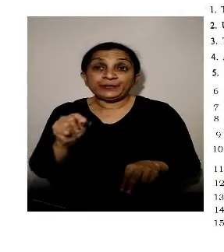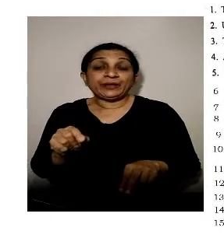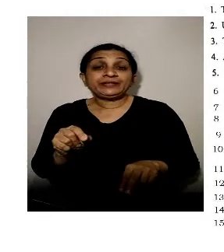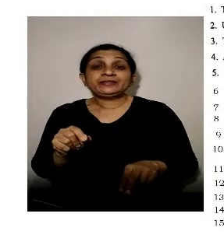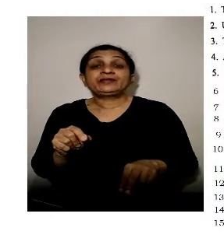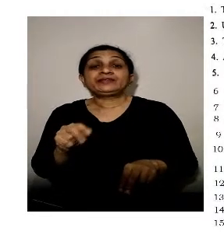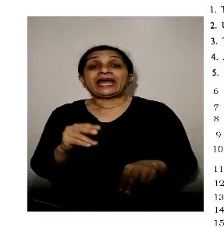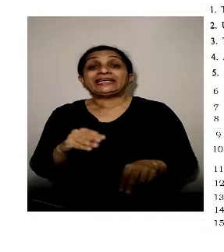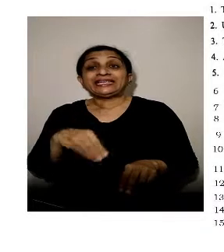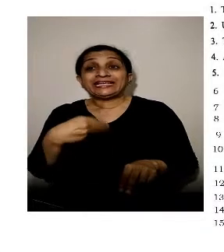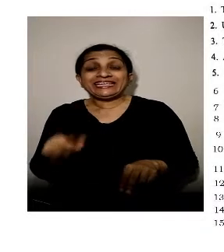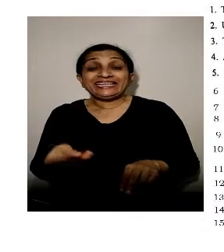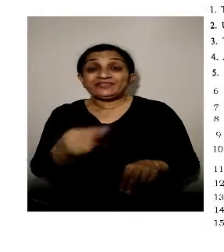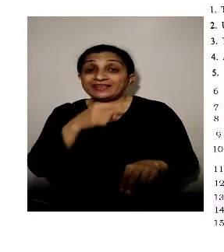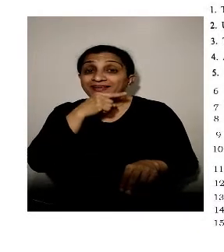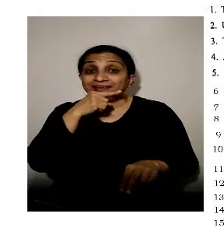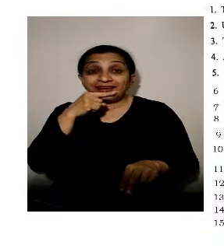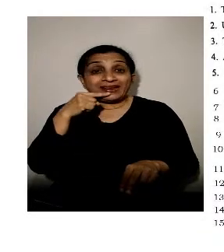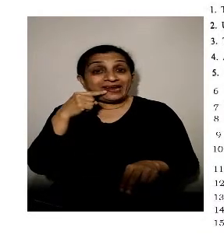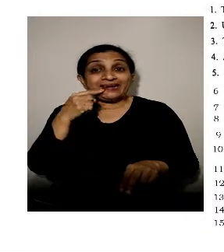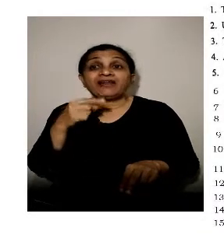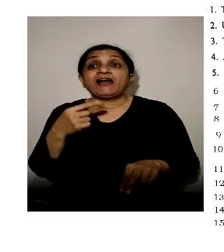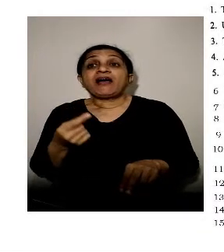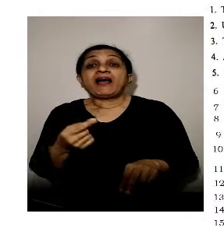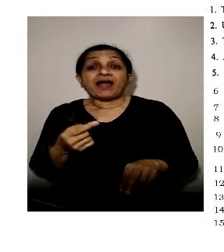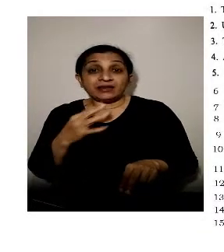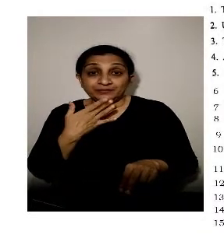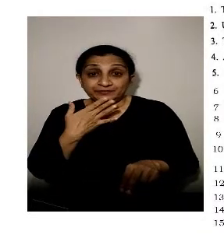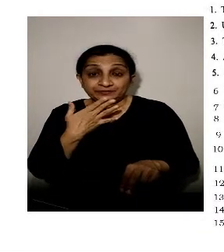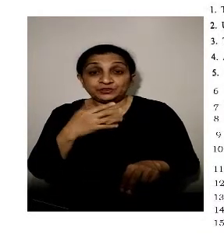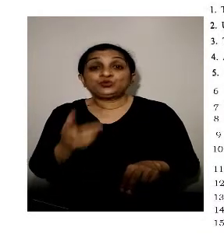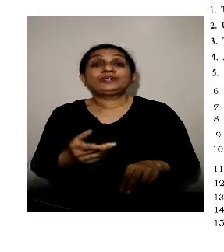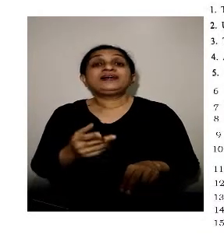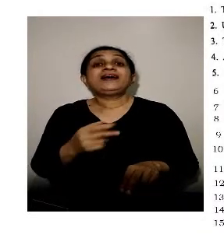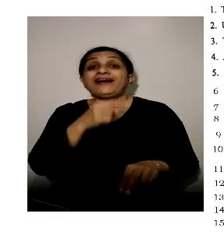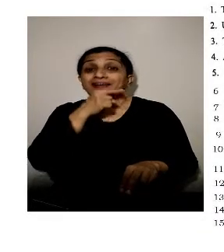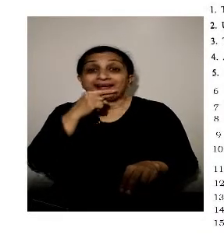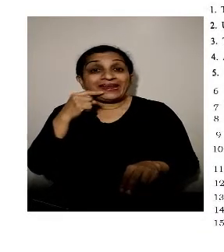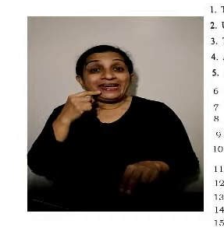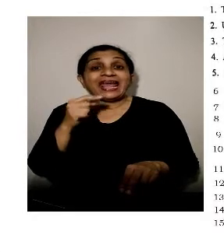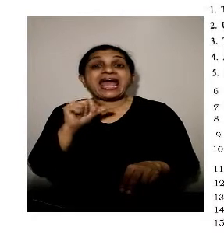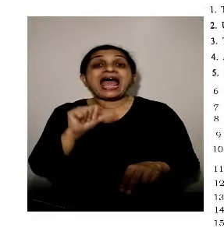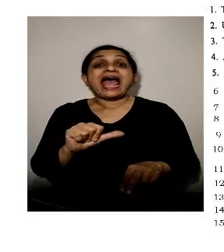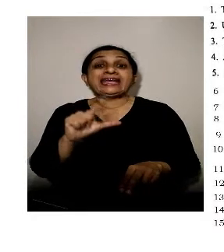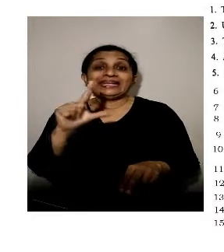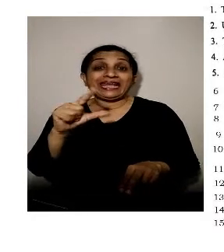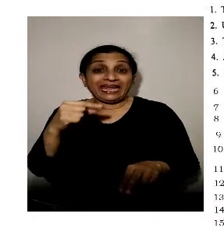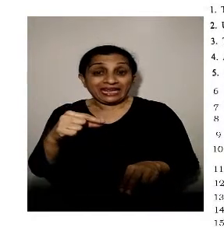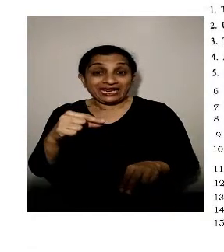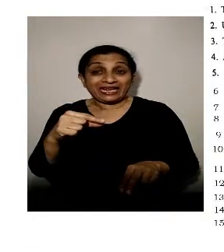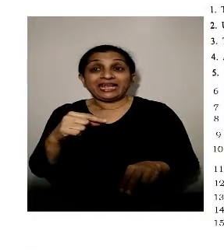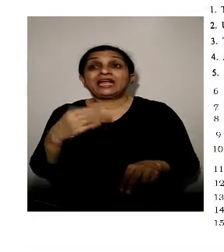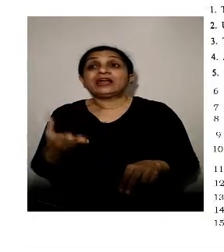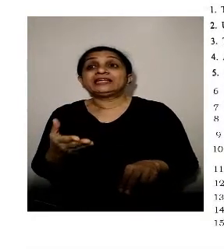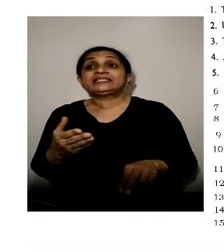pigment that gives red color to the red algae